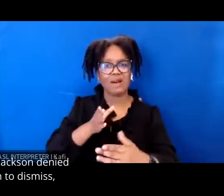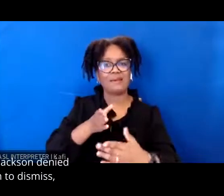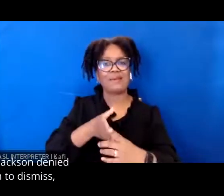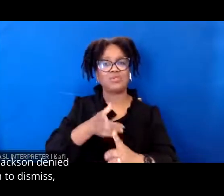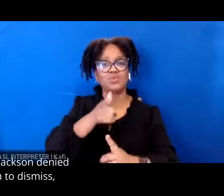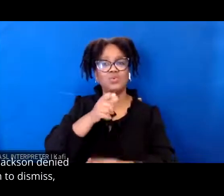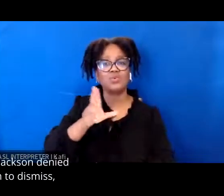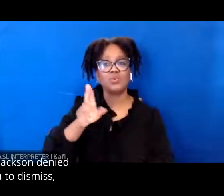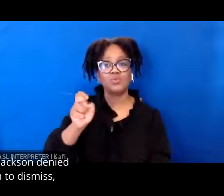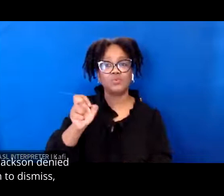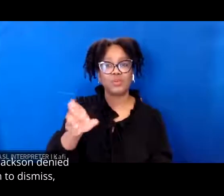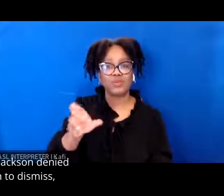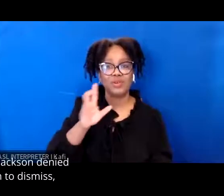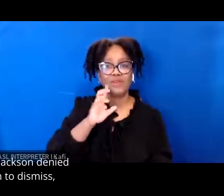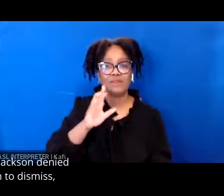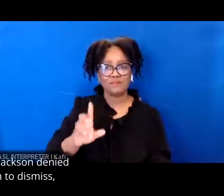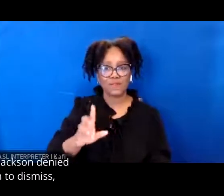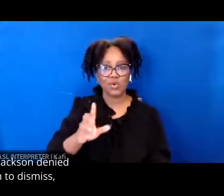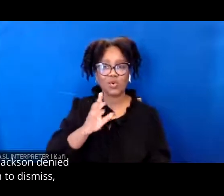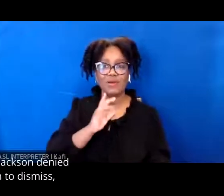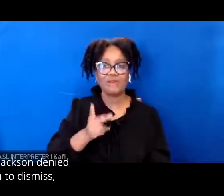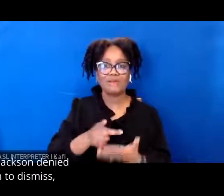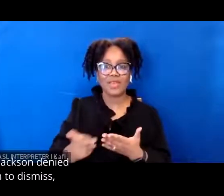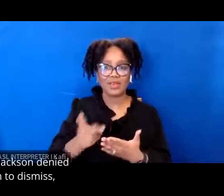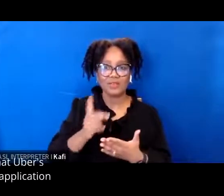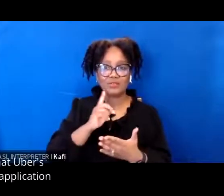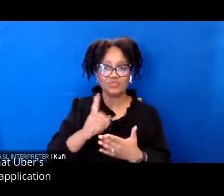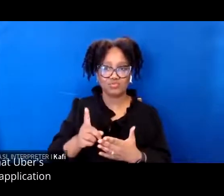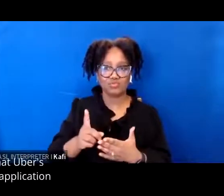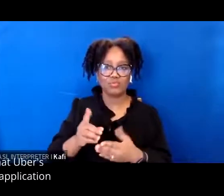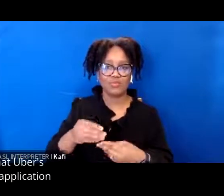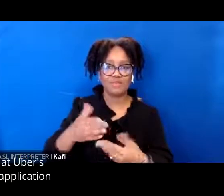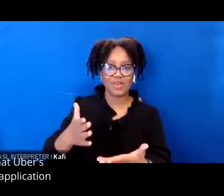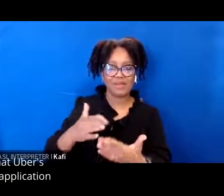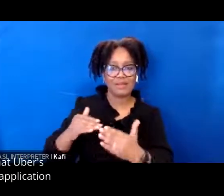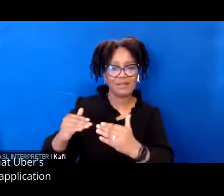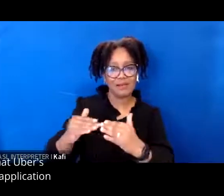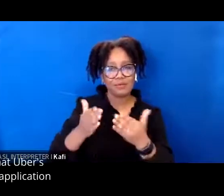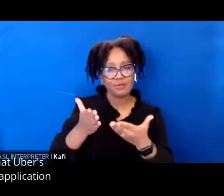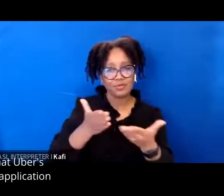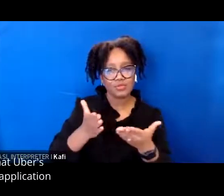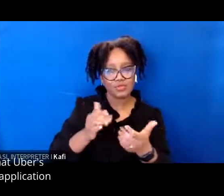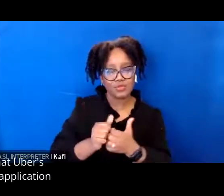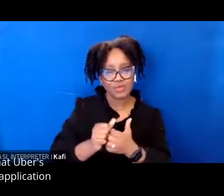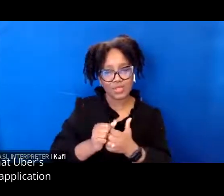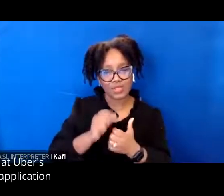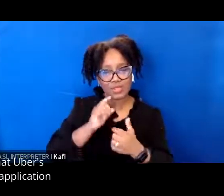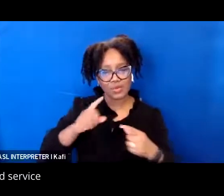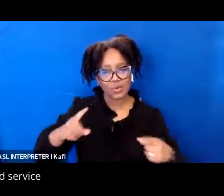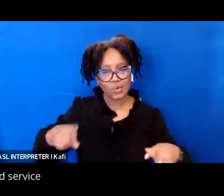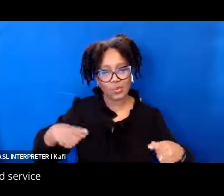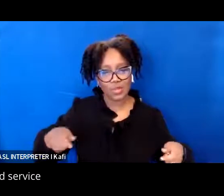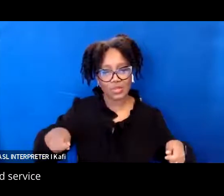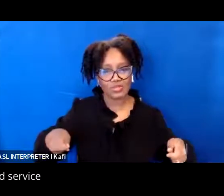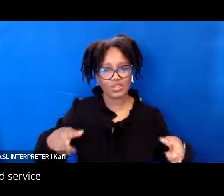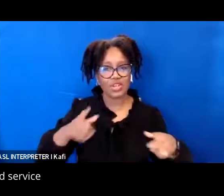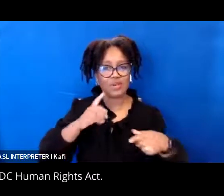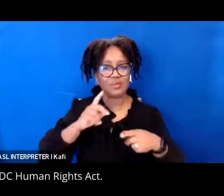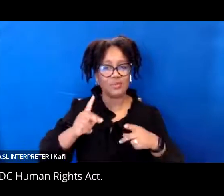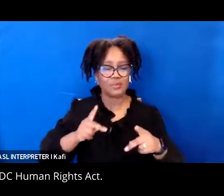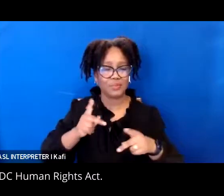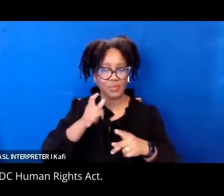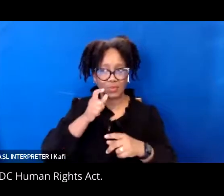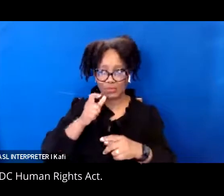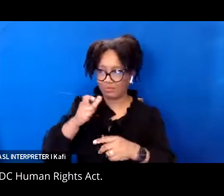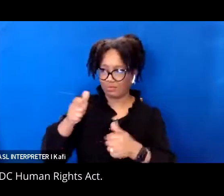year judge jackson denied uber's motion to dismiss clarifying that uber's ride-sharing application is a covered service